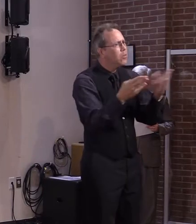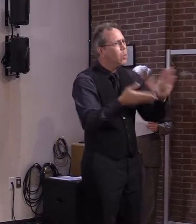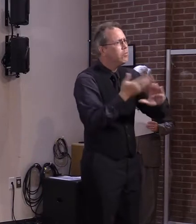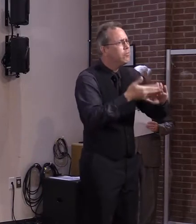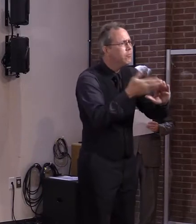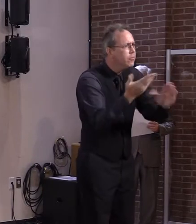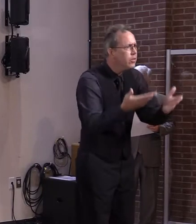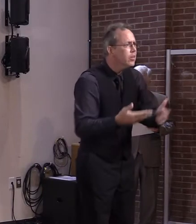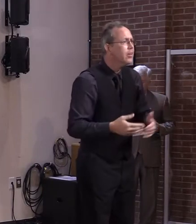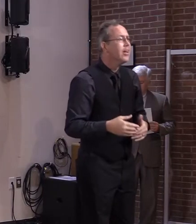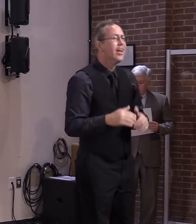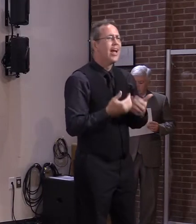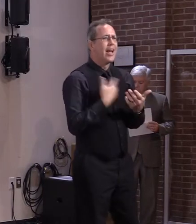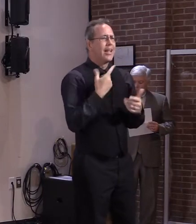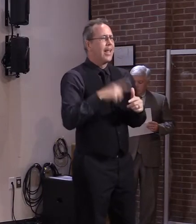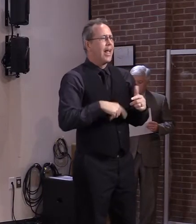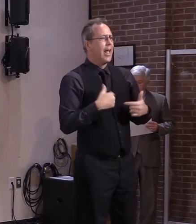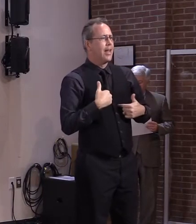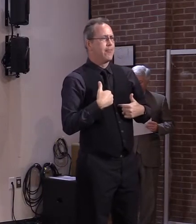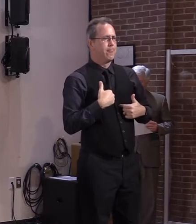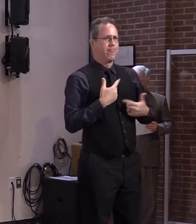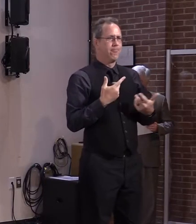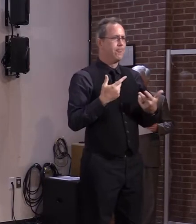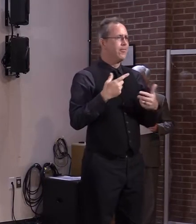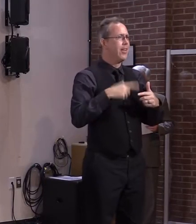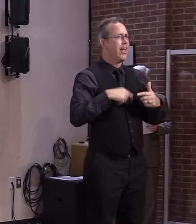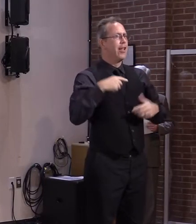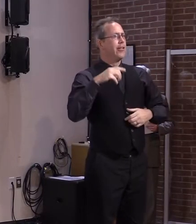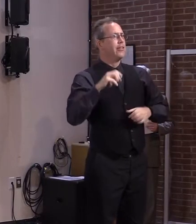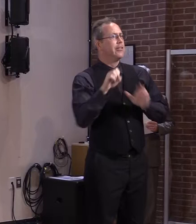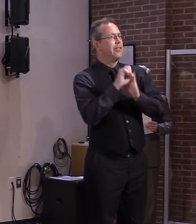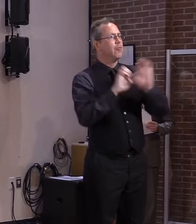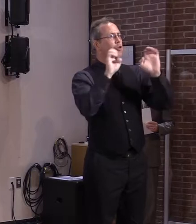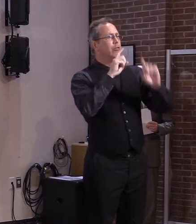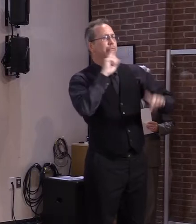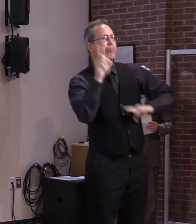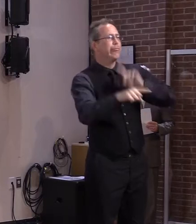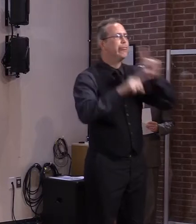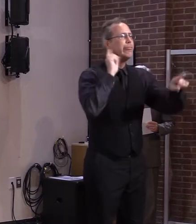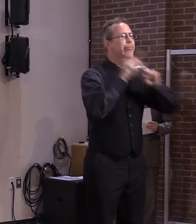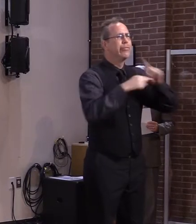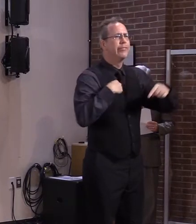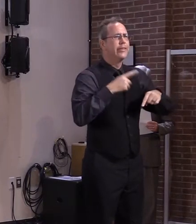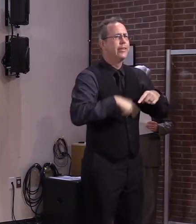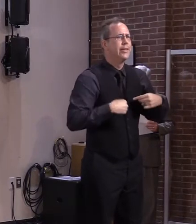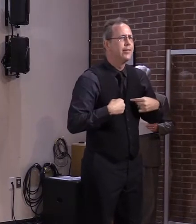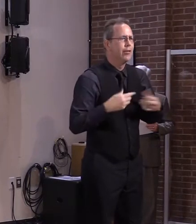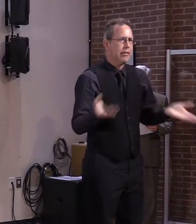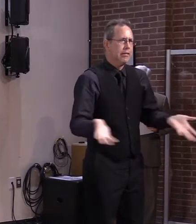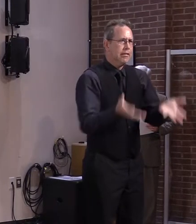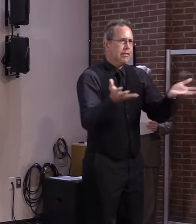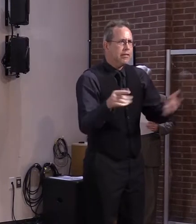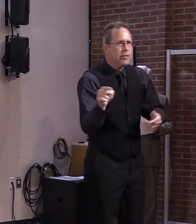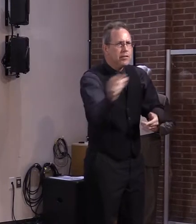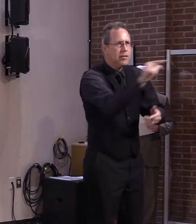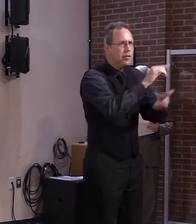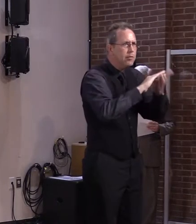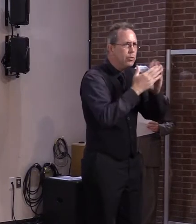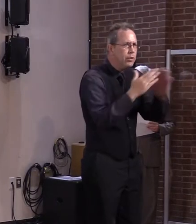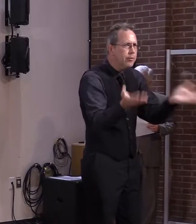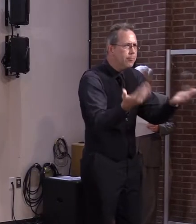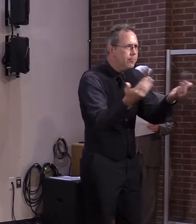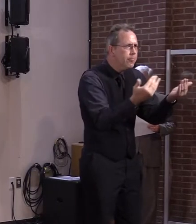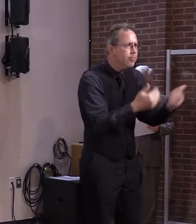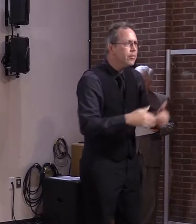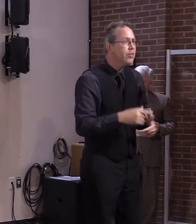harmful impacts in other areas, like people not addressing their healthcare needs, isolation of older family members,